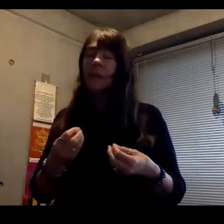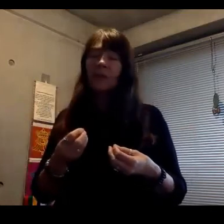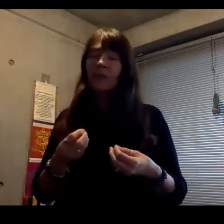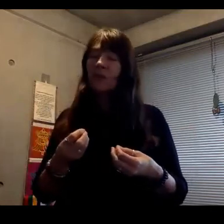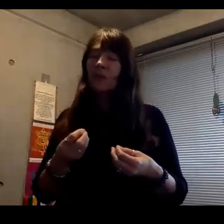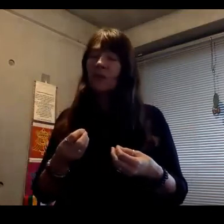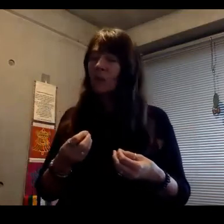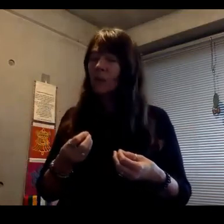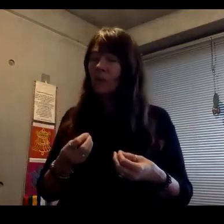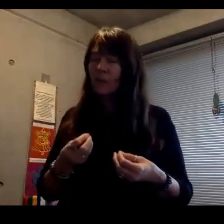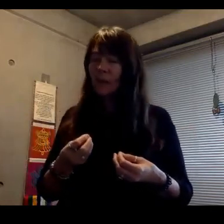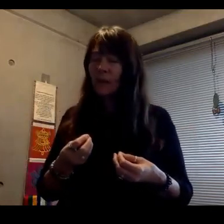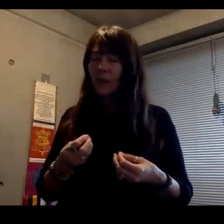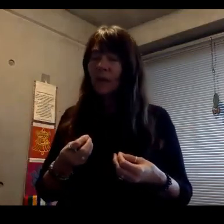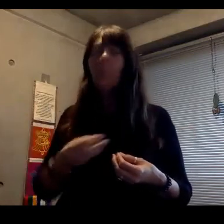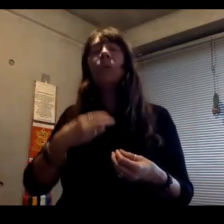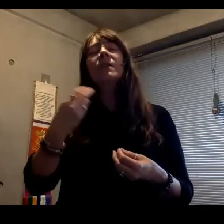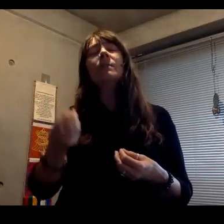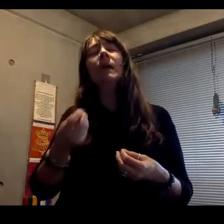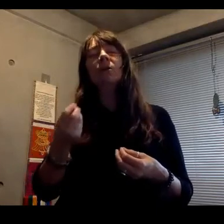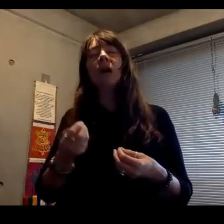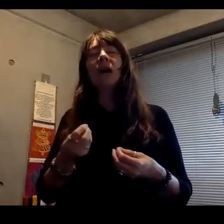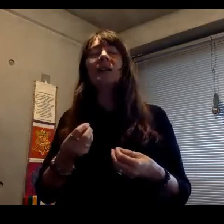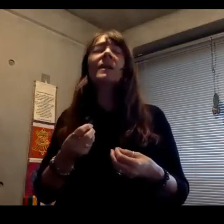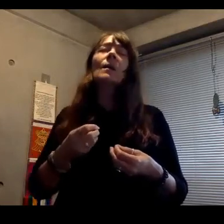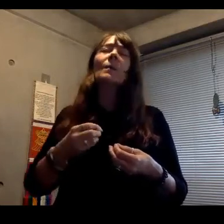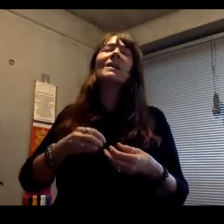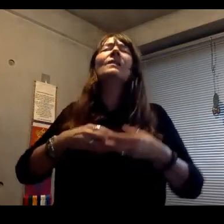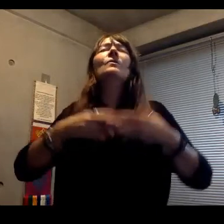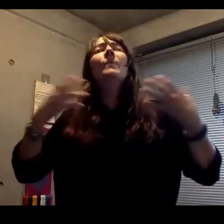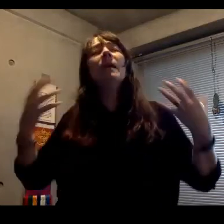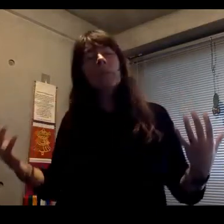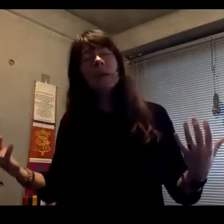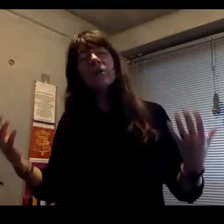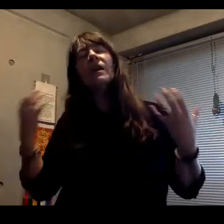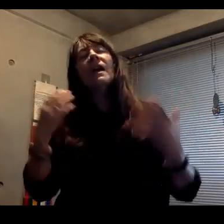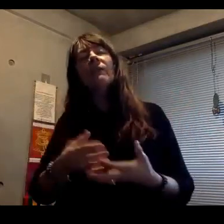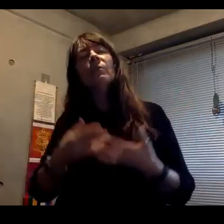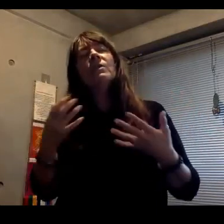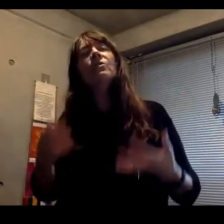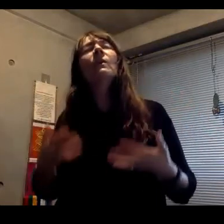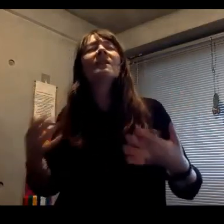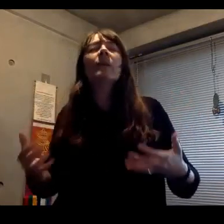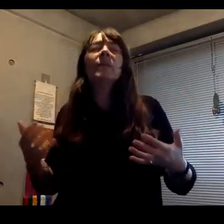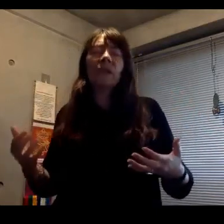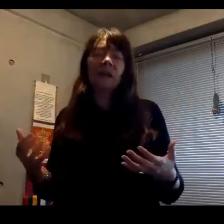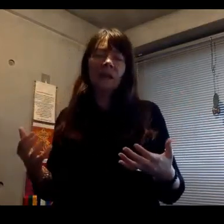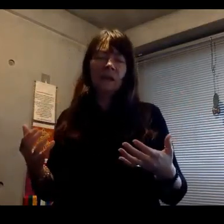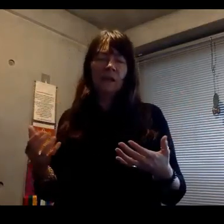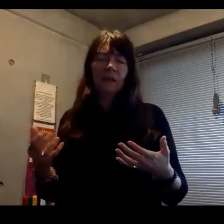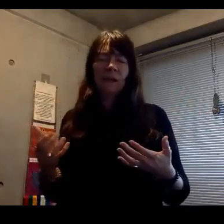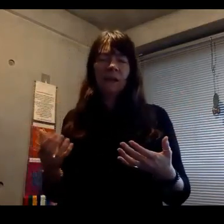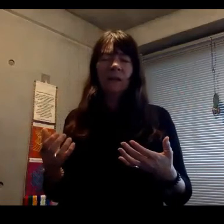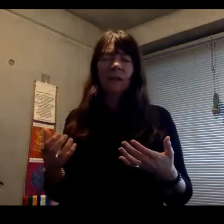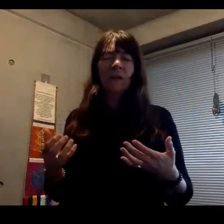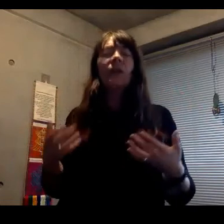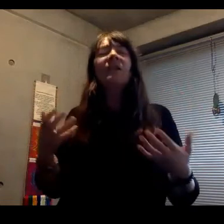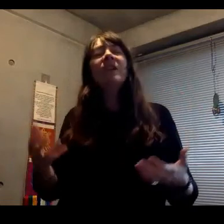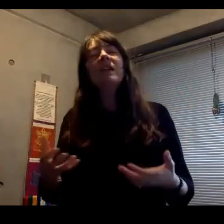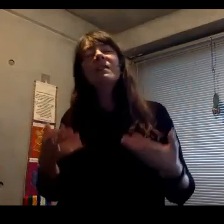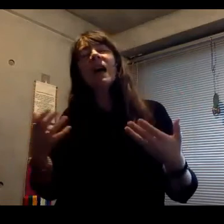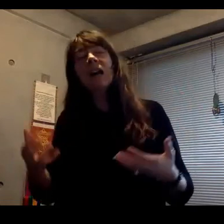something. It's just not always pretty. Not pretty by your eyes, but in the bigger picture, everyone's doing something.